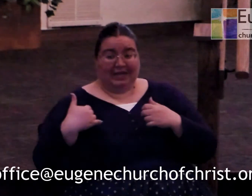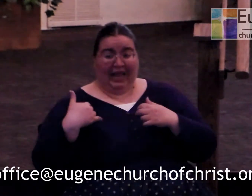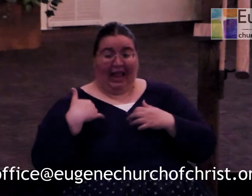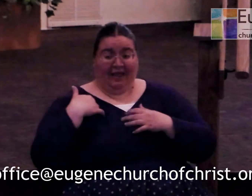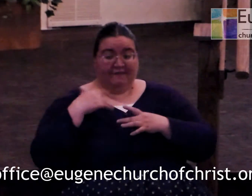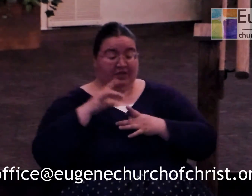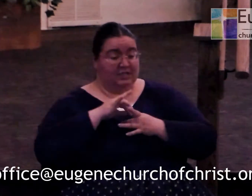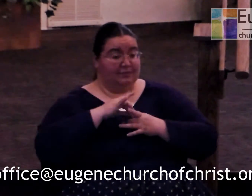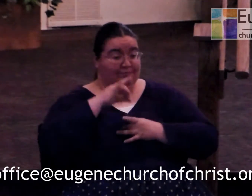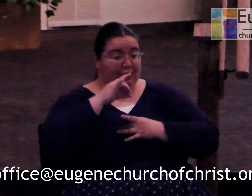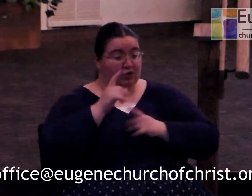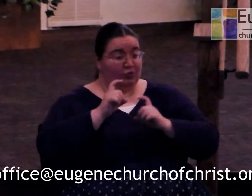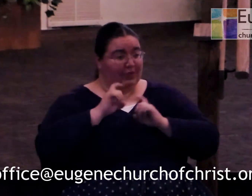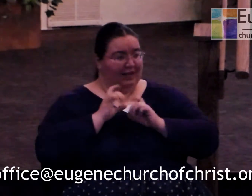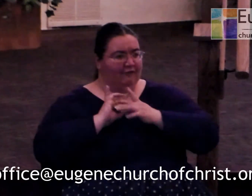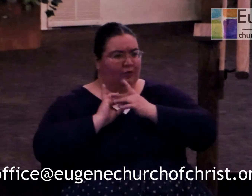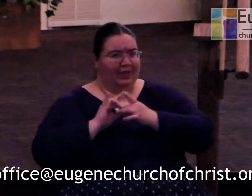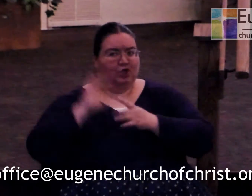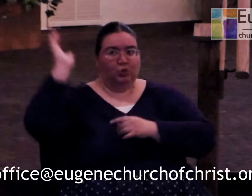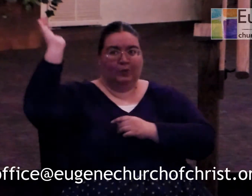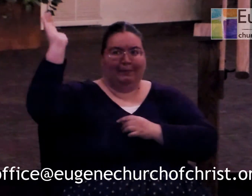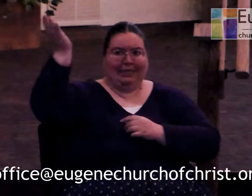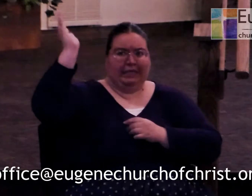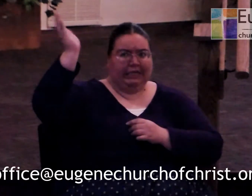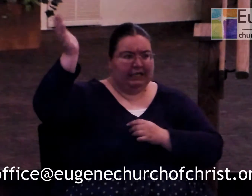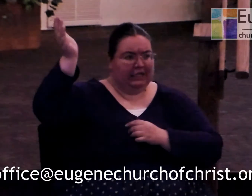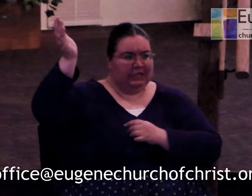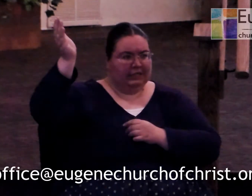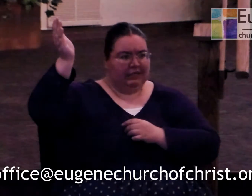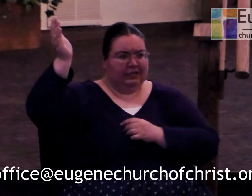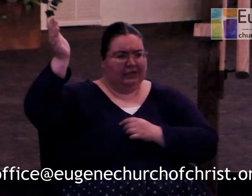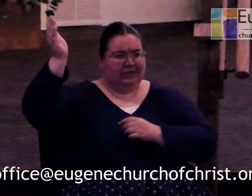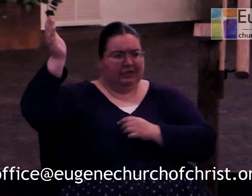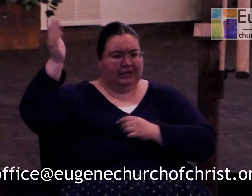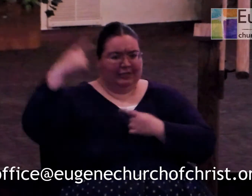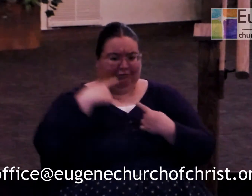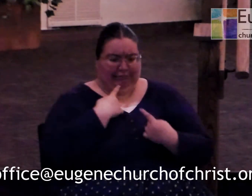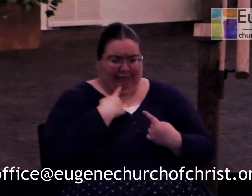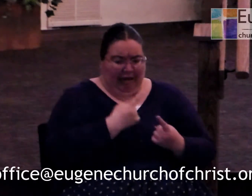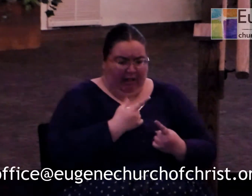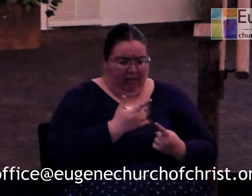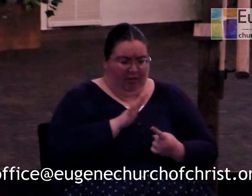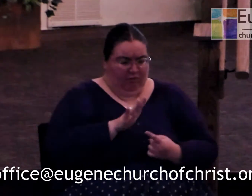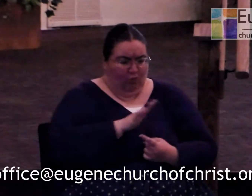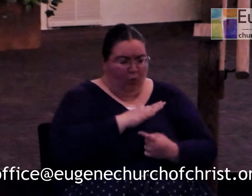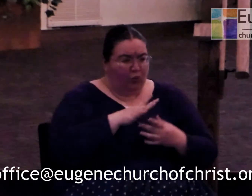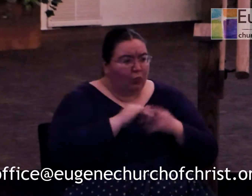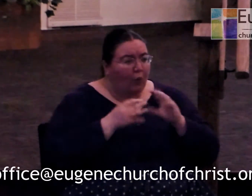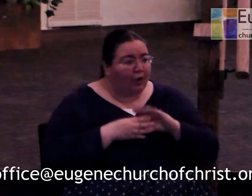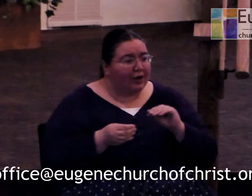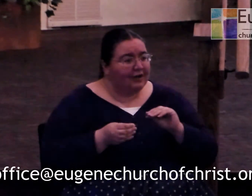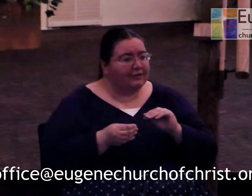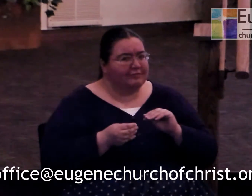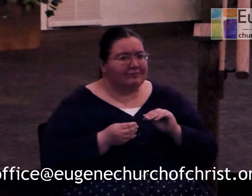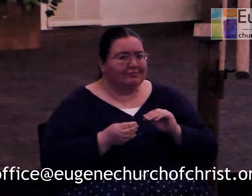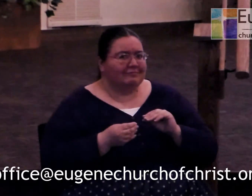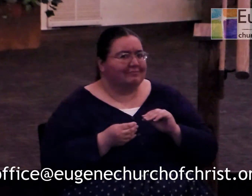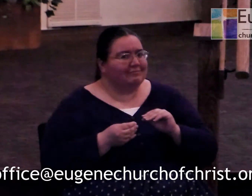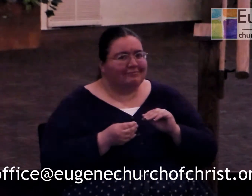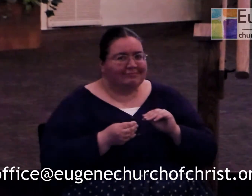have a conversation back there? Do you have to have a spiritual gift of speaking to talk to anyone about the things that are important? And